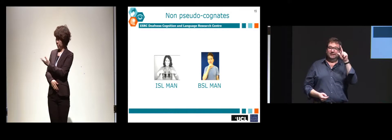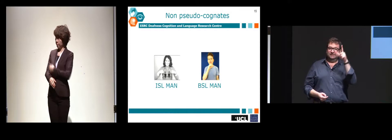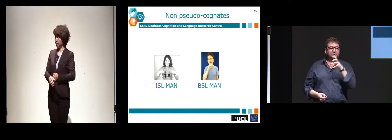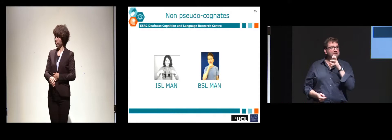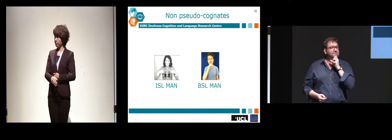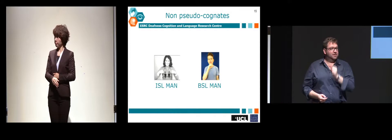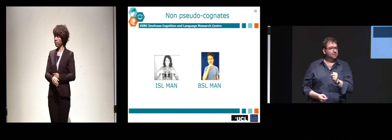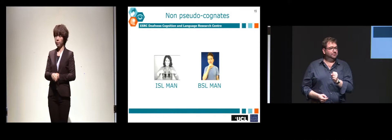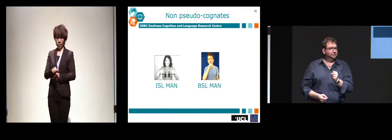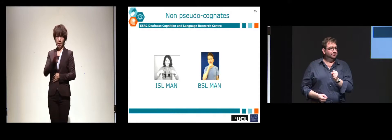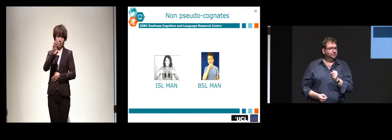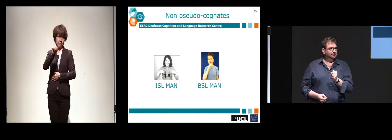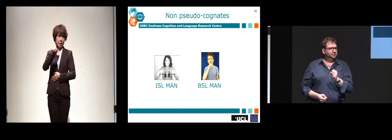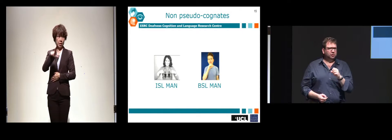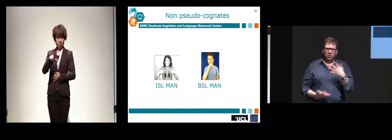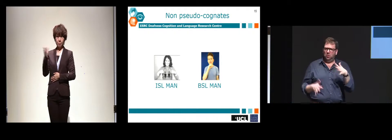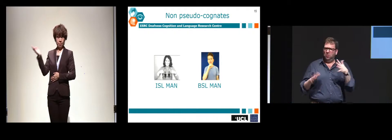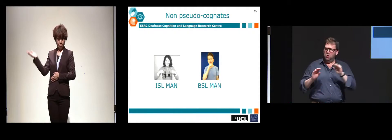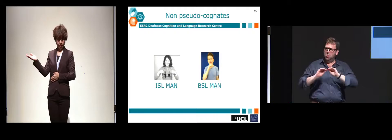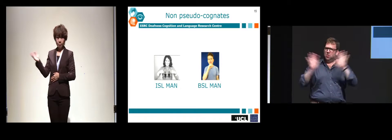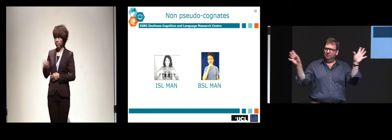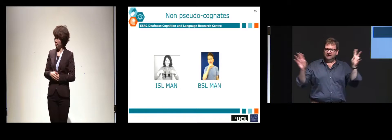the BSL sign.